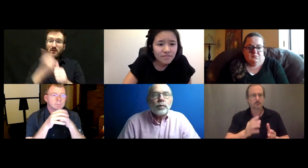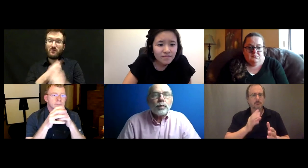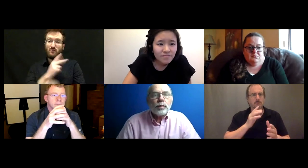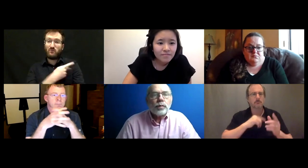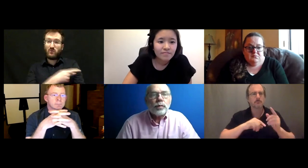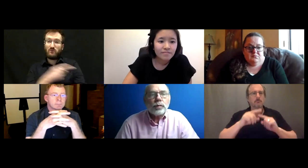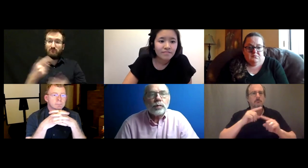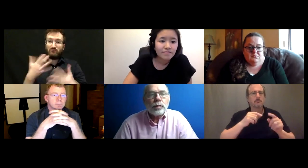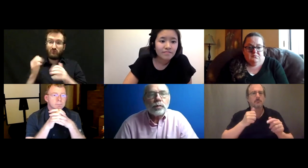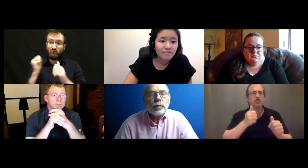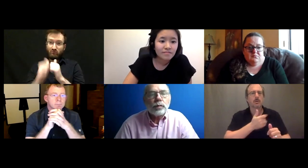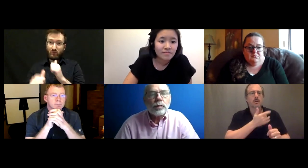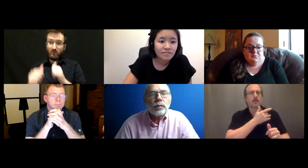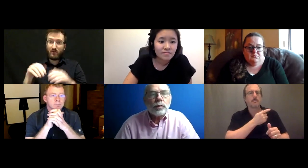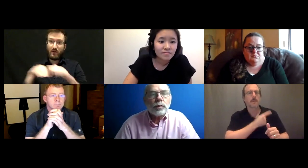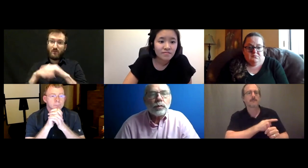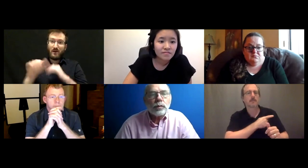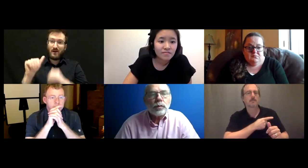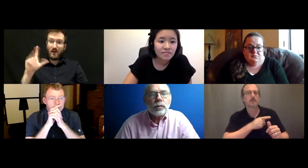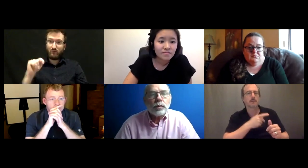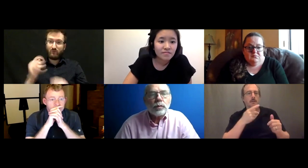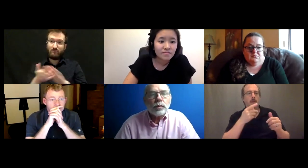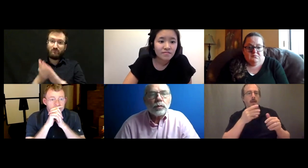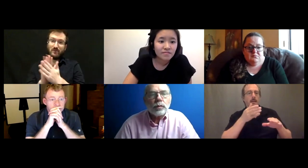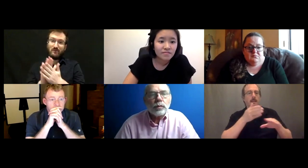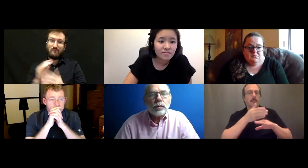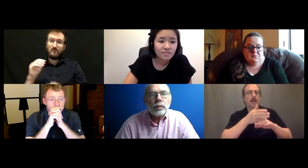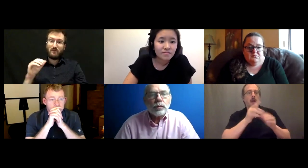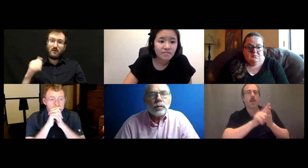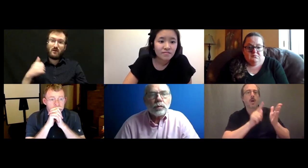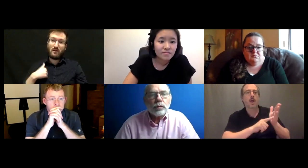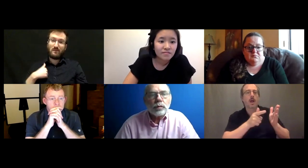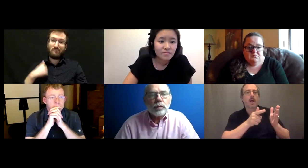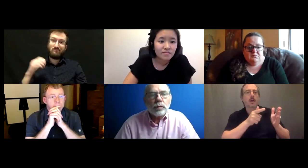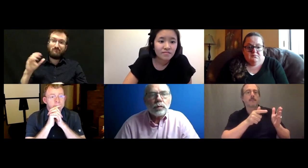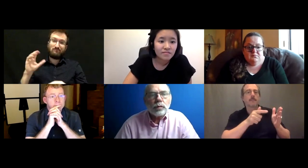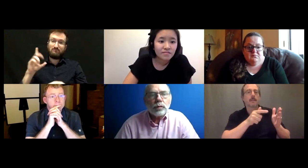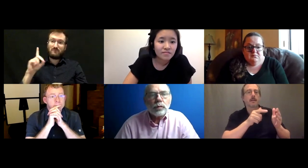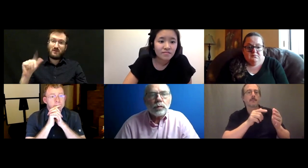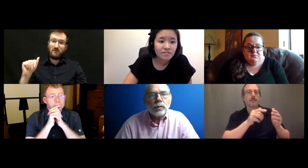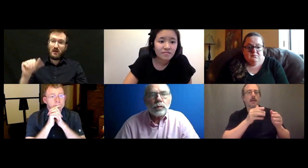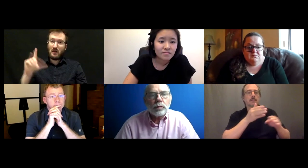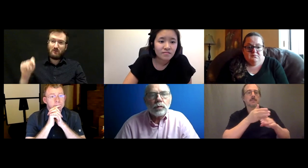It says here, if every province passed the Accessible Canada Act,